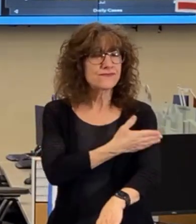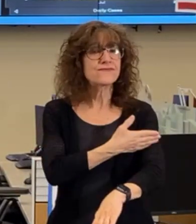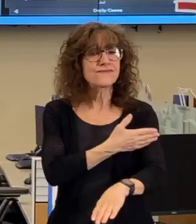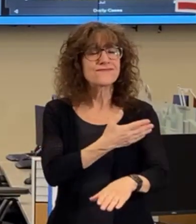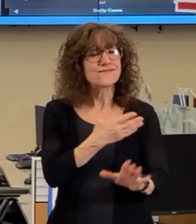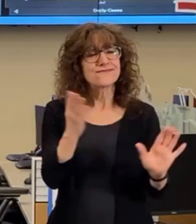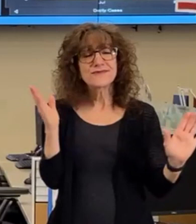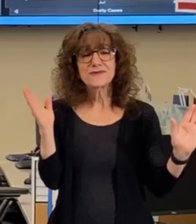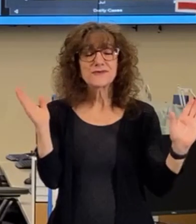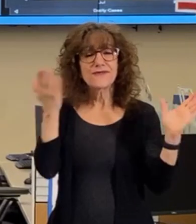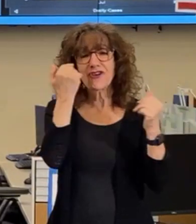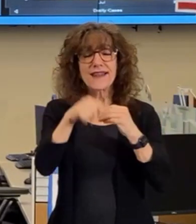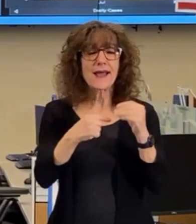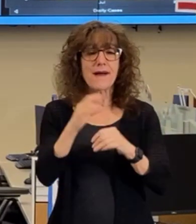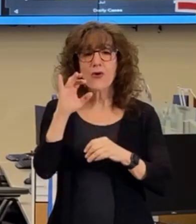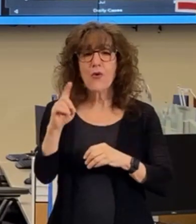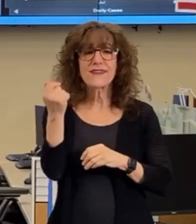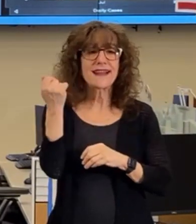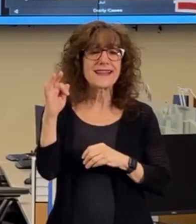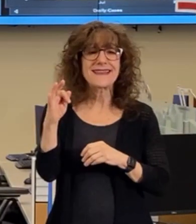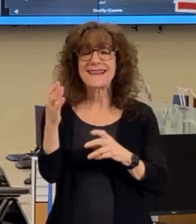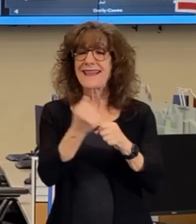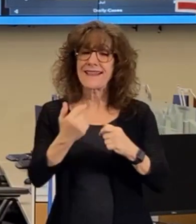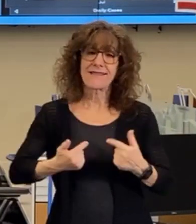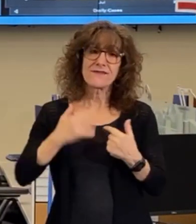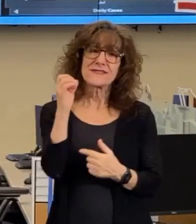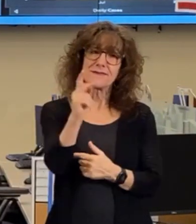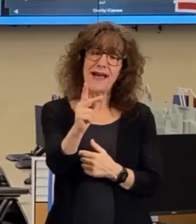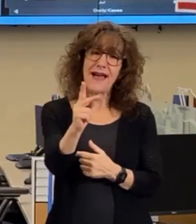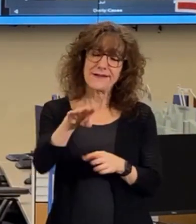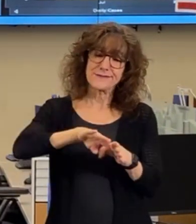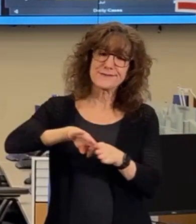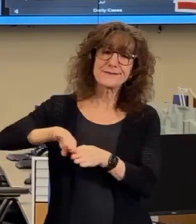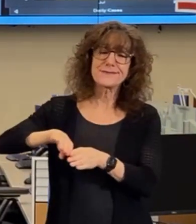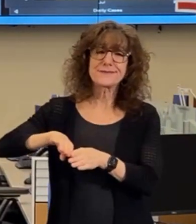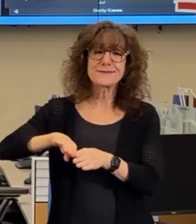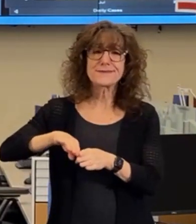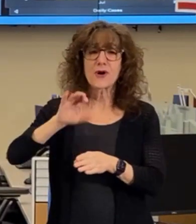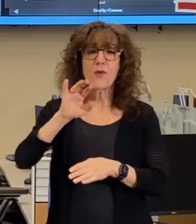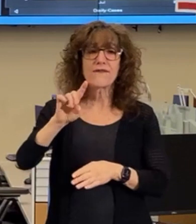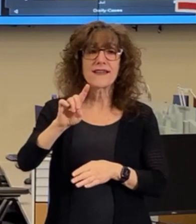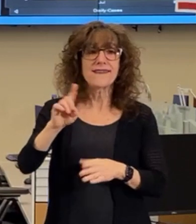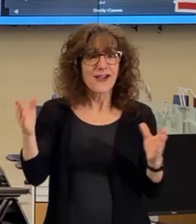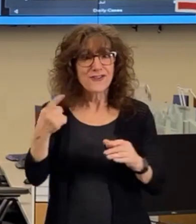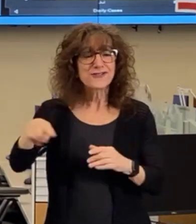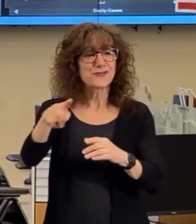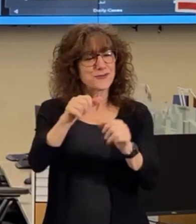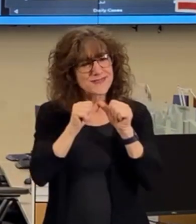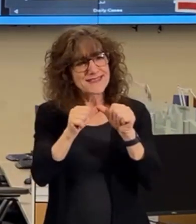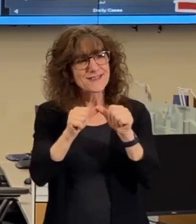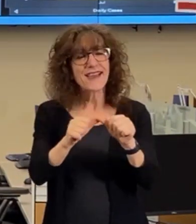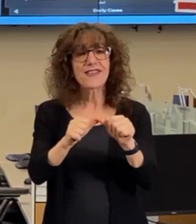leaving COVID-19 behind and reclaiming our lives. I urge everyone to stick together and